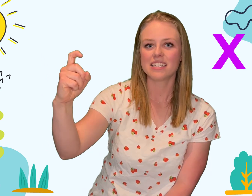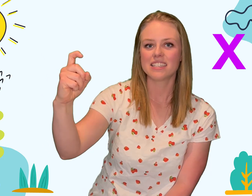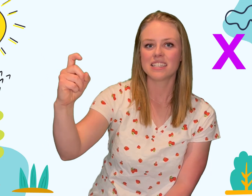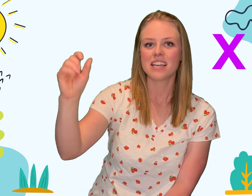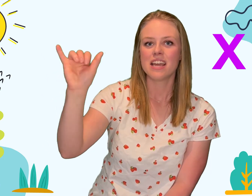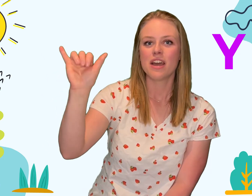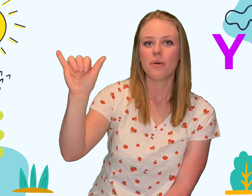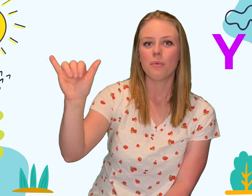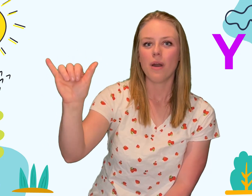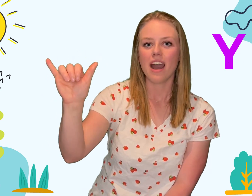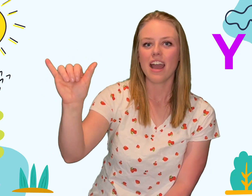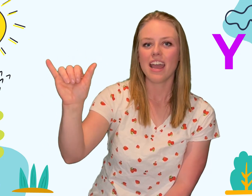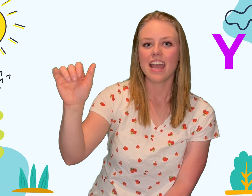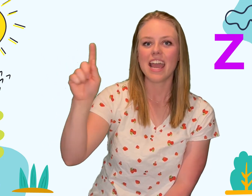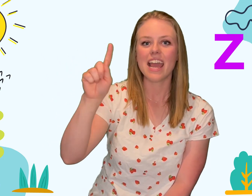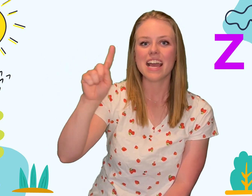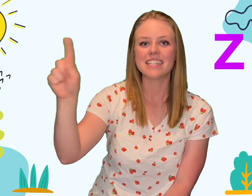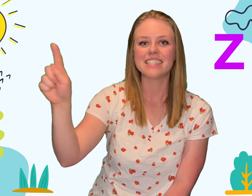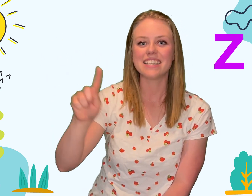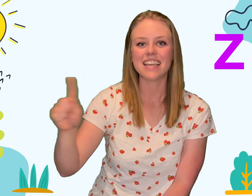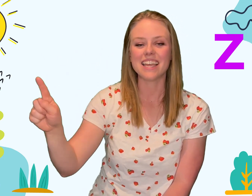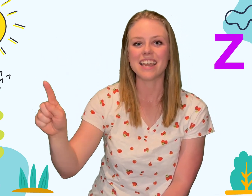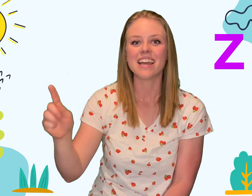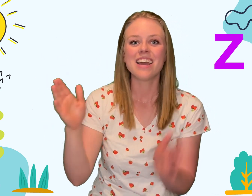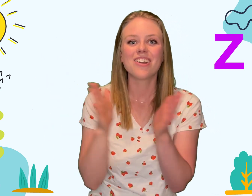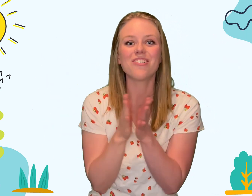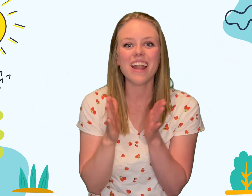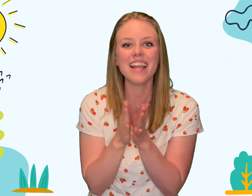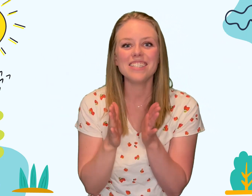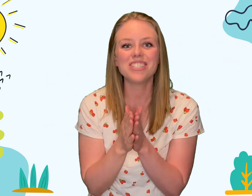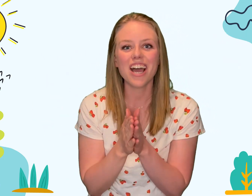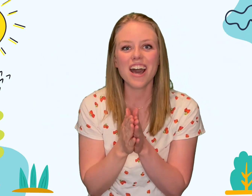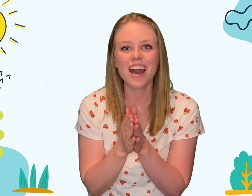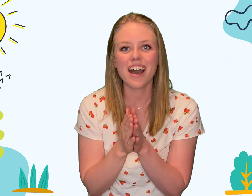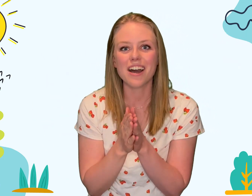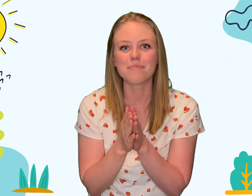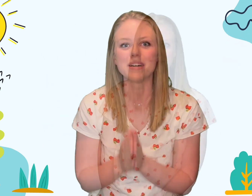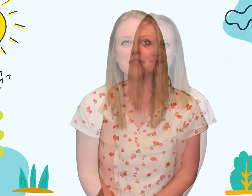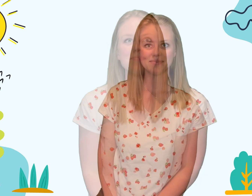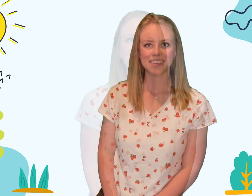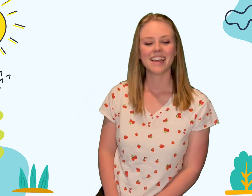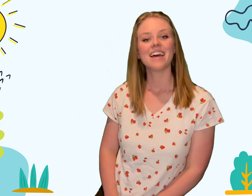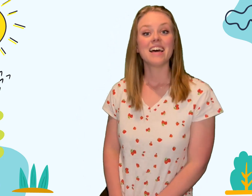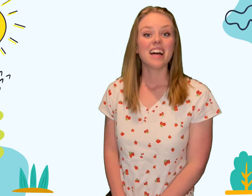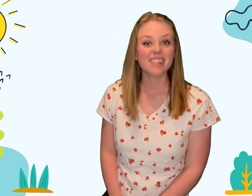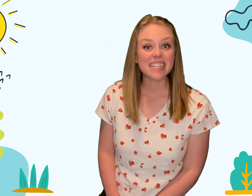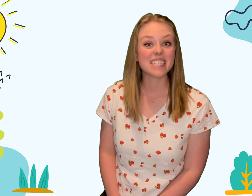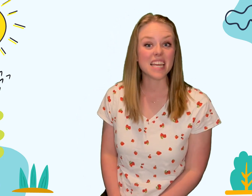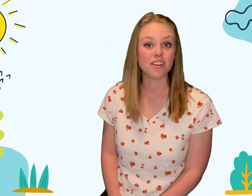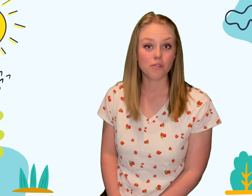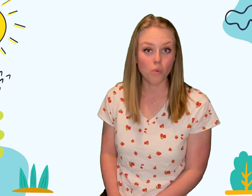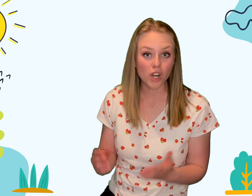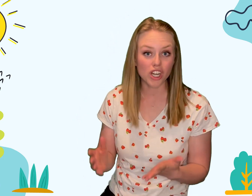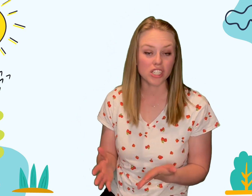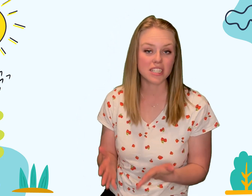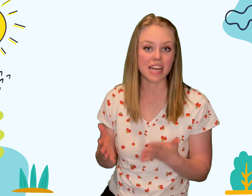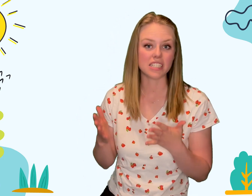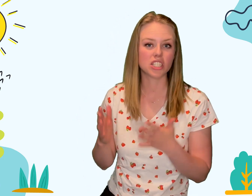X, Y, and Z. Great job! Let's think of words that start